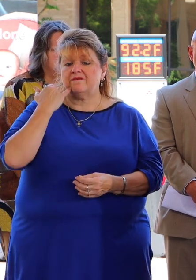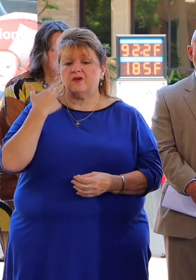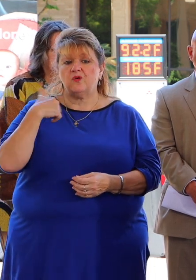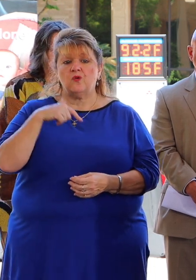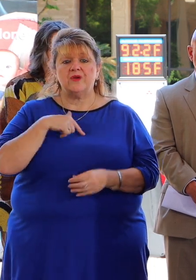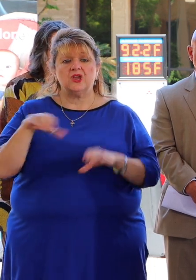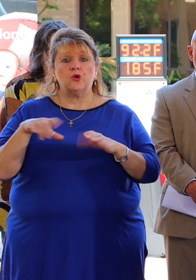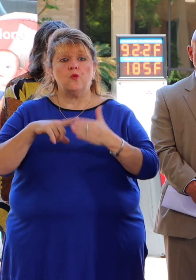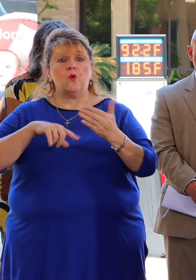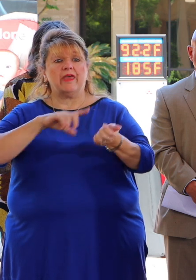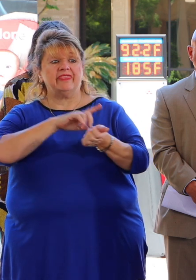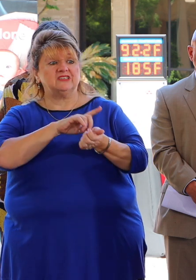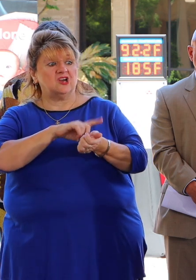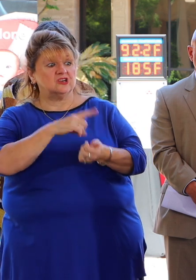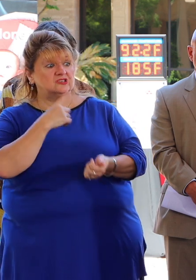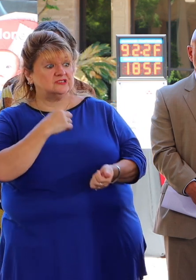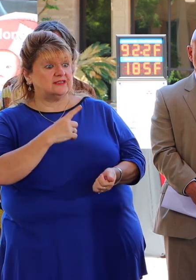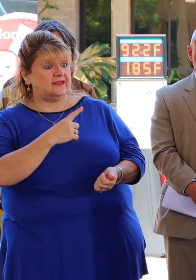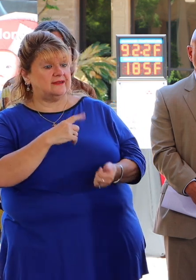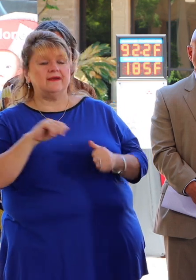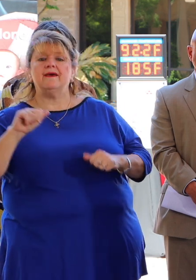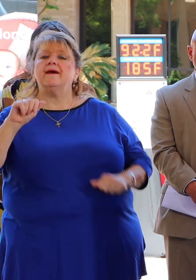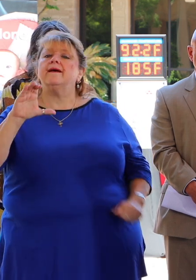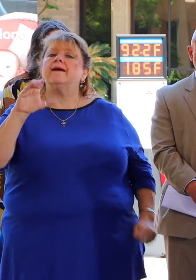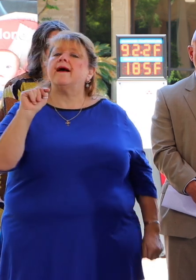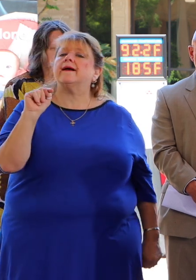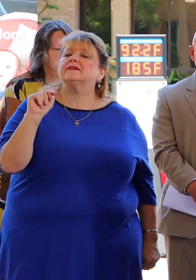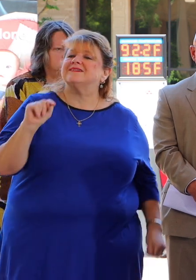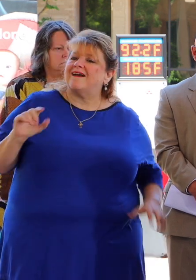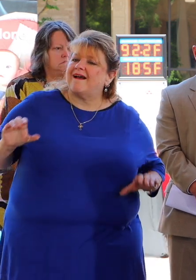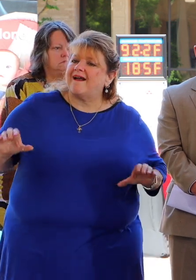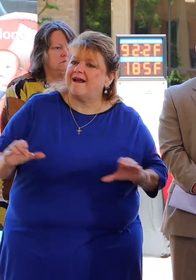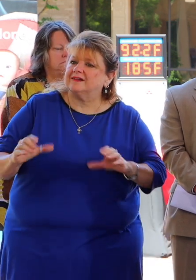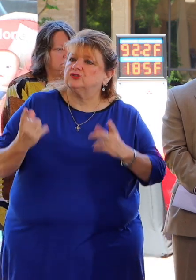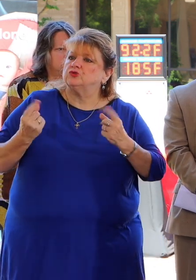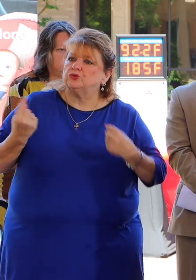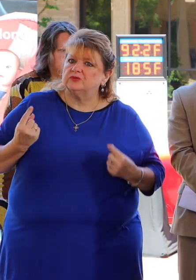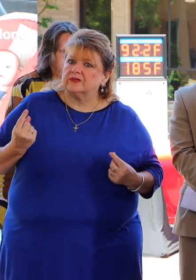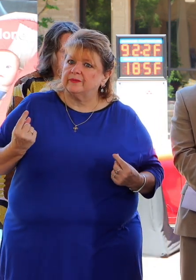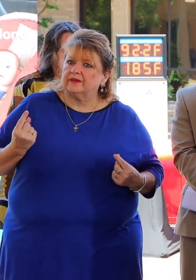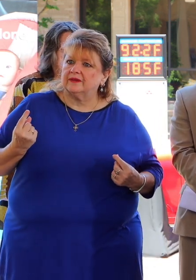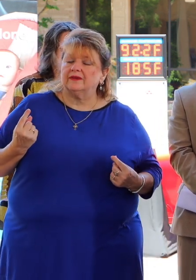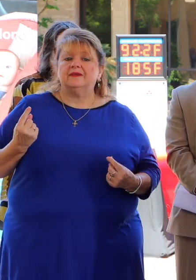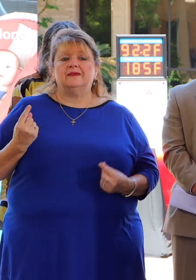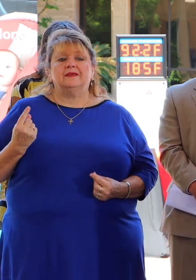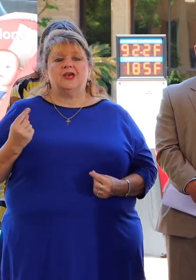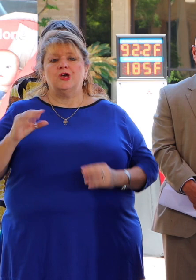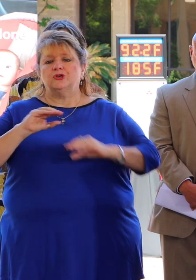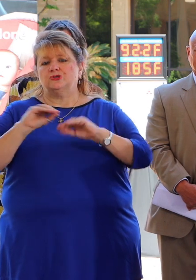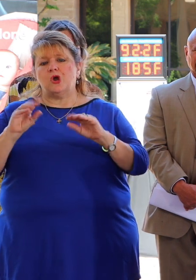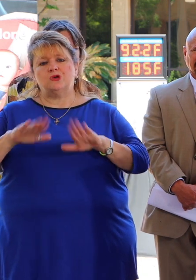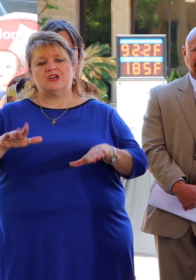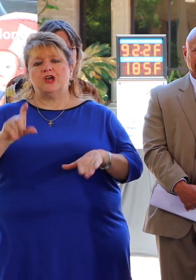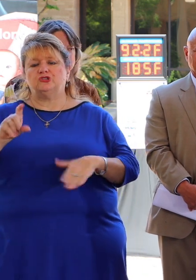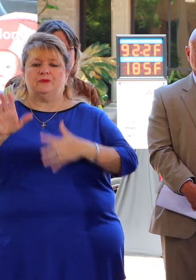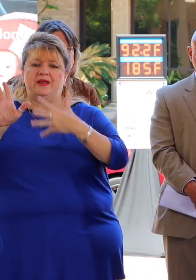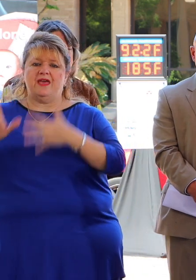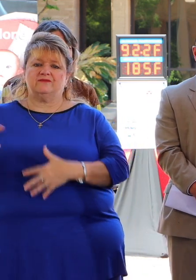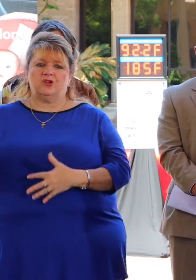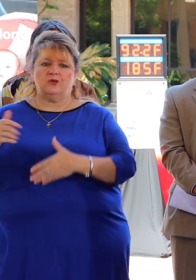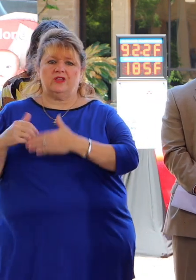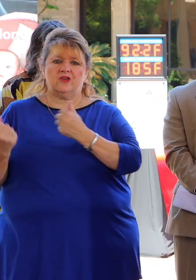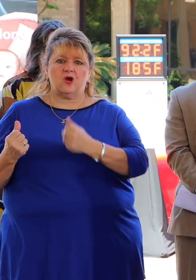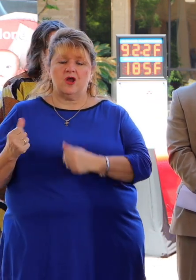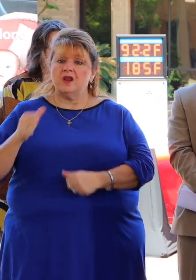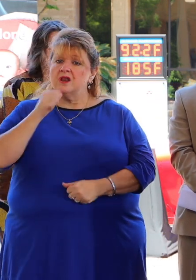exactly what the doctor said, and that is to act. Remember, no child should never be left alone in a car, not